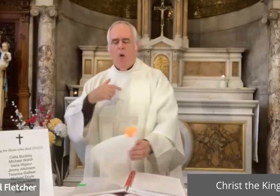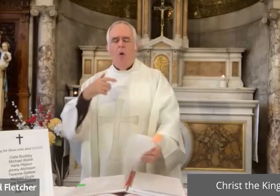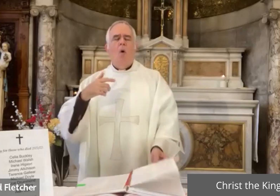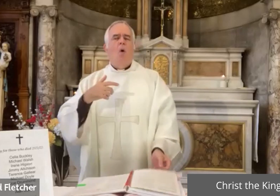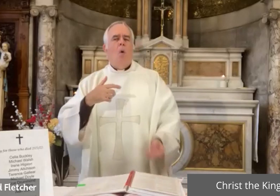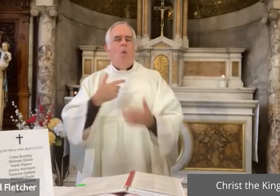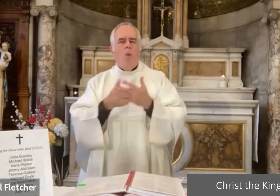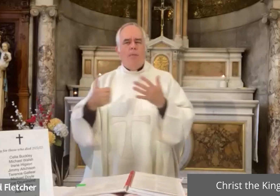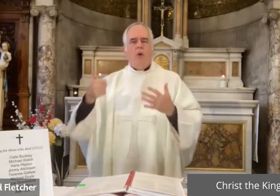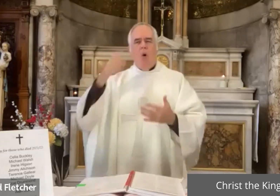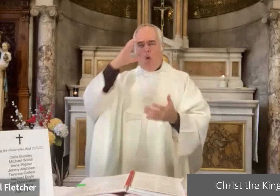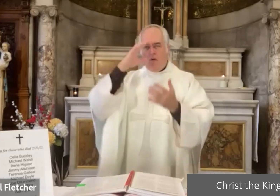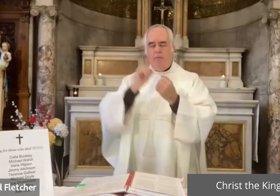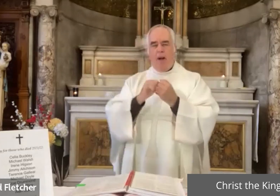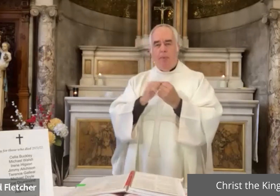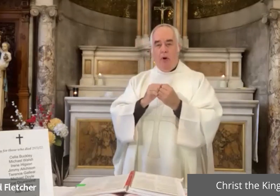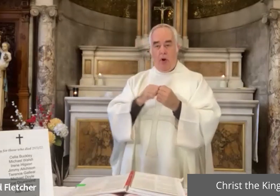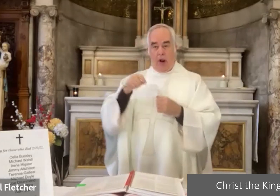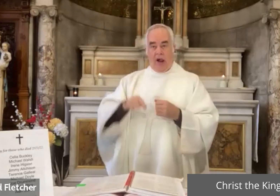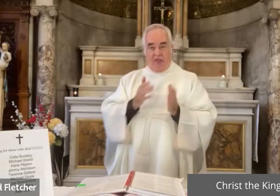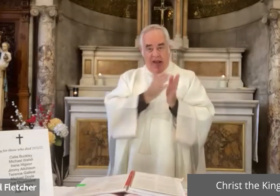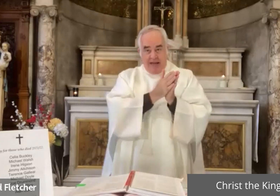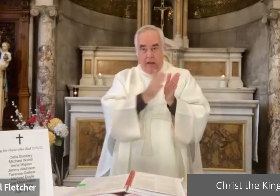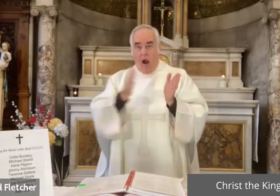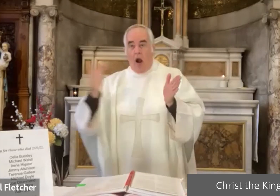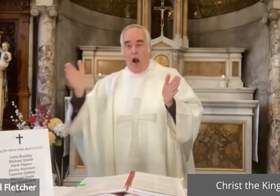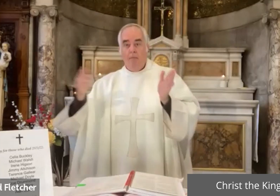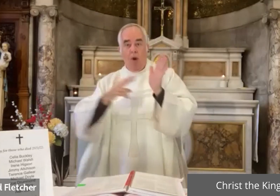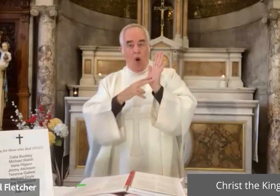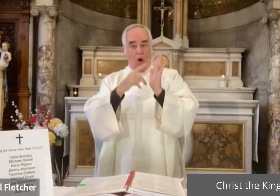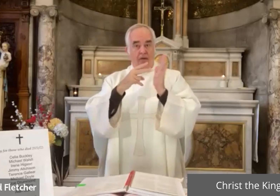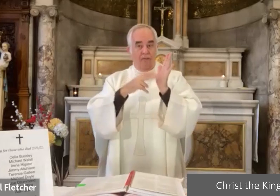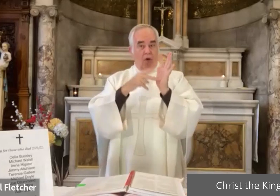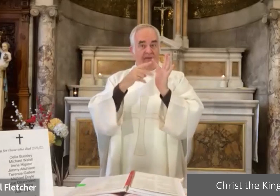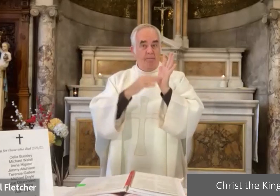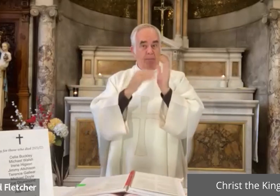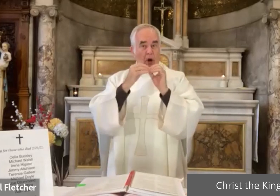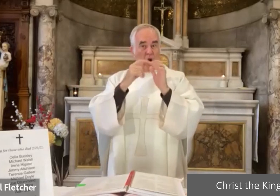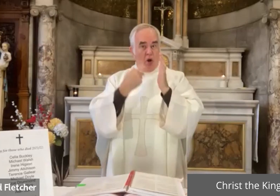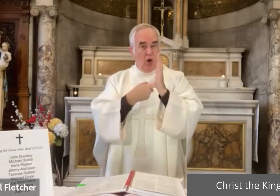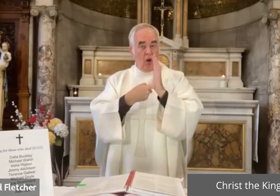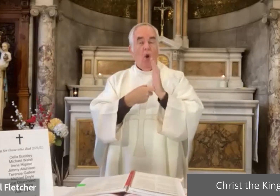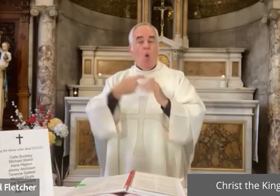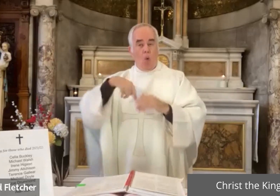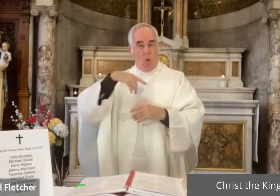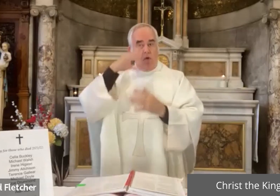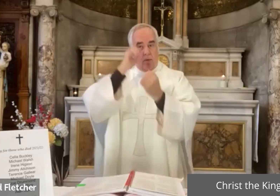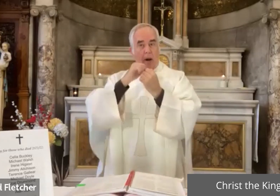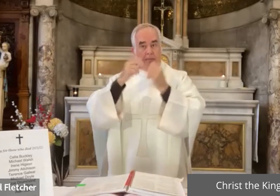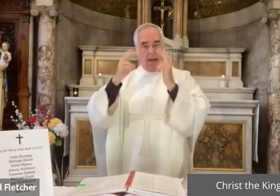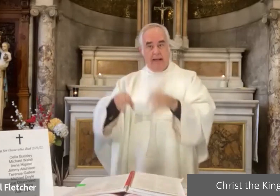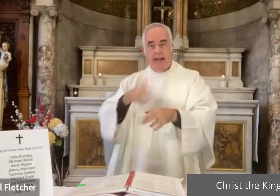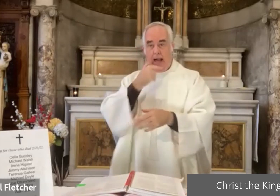So we must always remember this time of November.